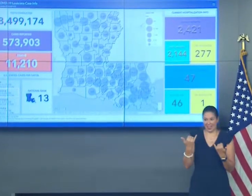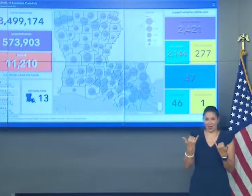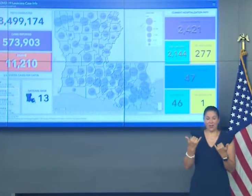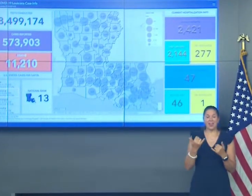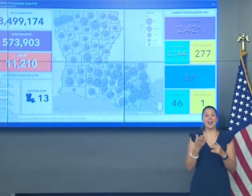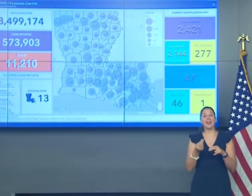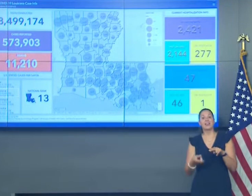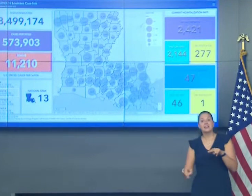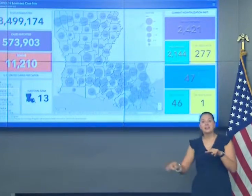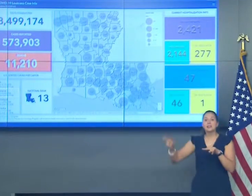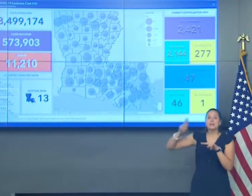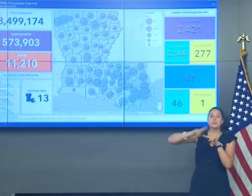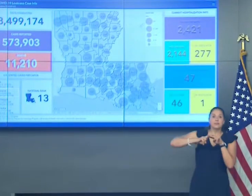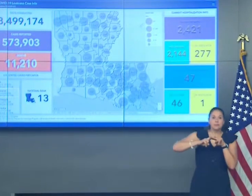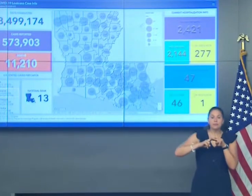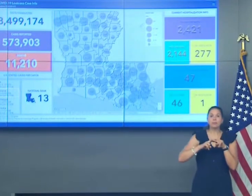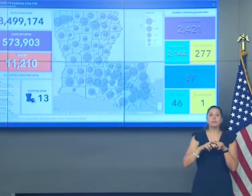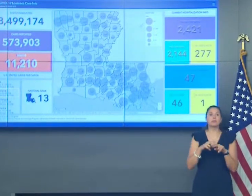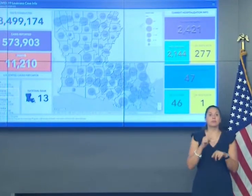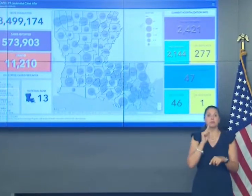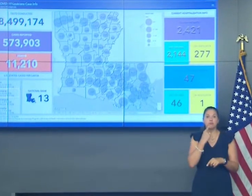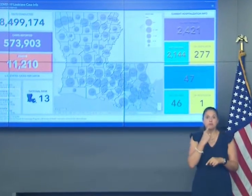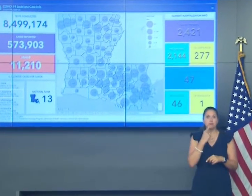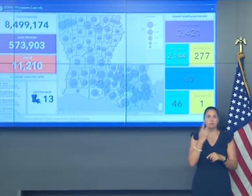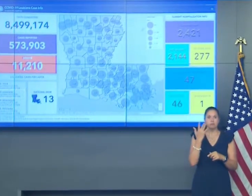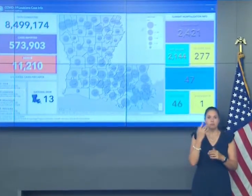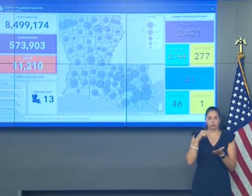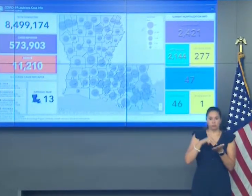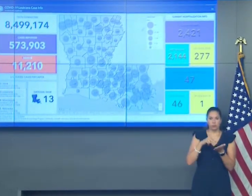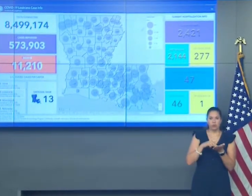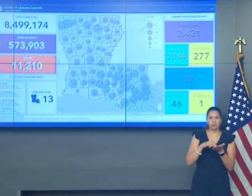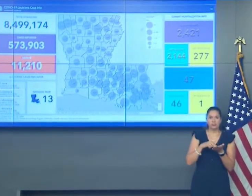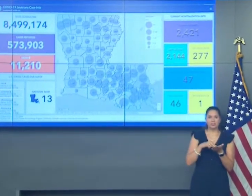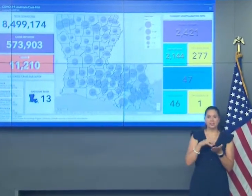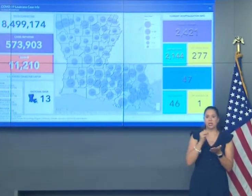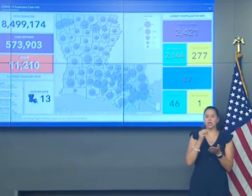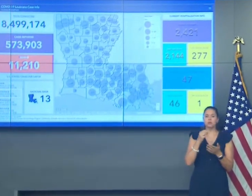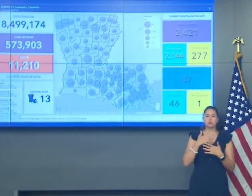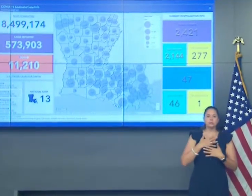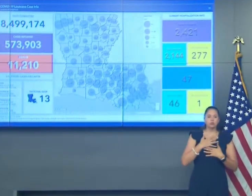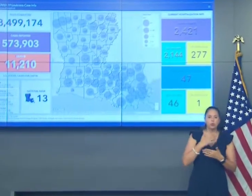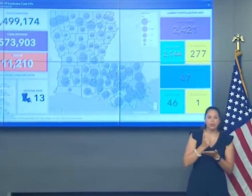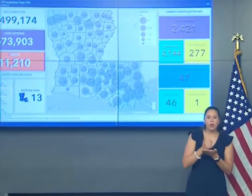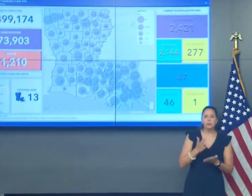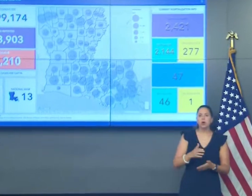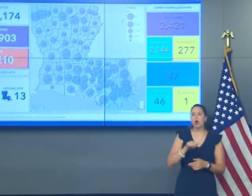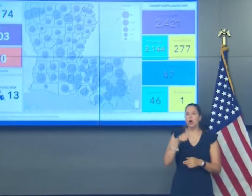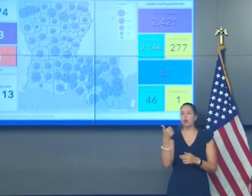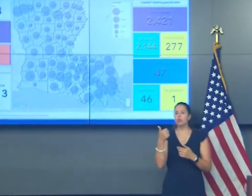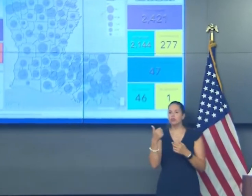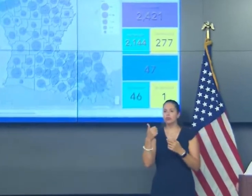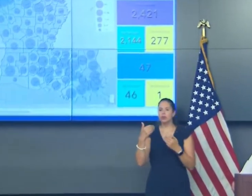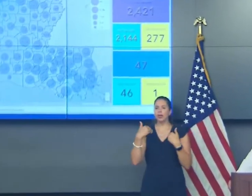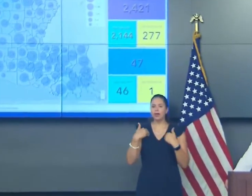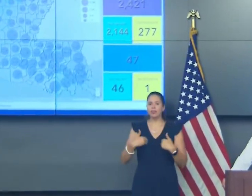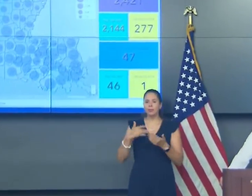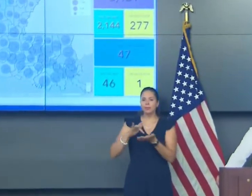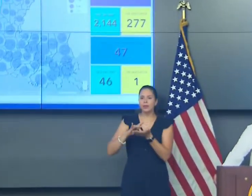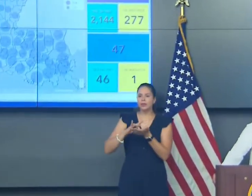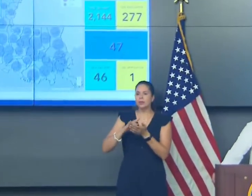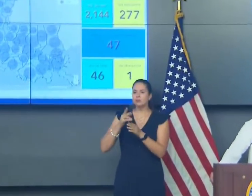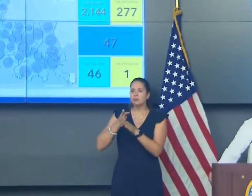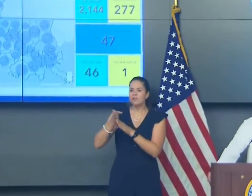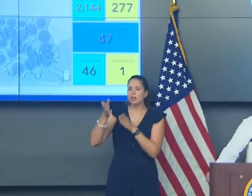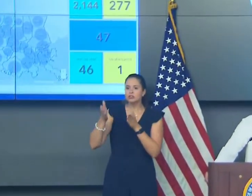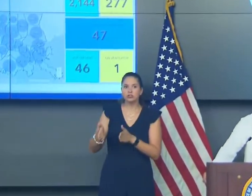exacerbating that is the fact that we have nurses and respiratory therapists and other healthcare professionals who themselves